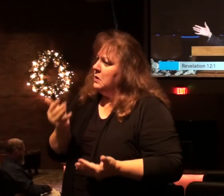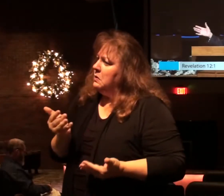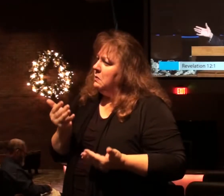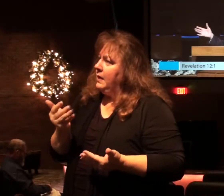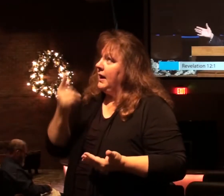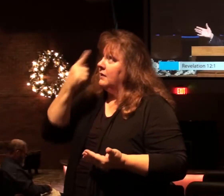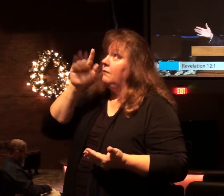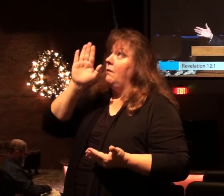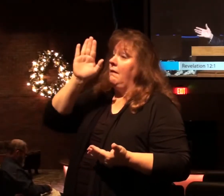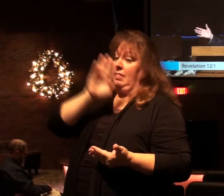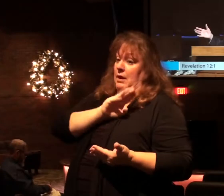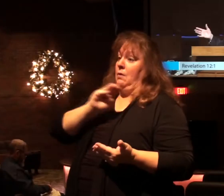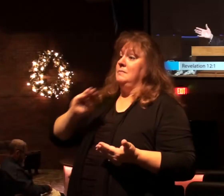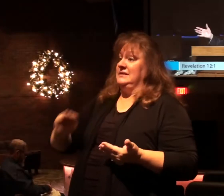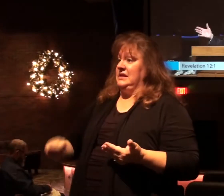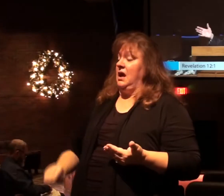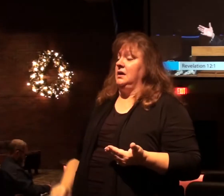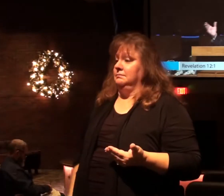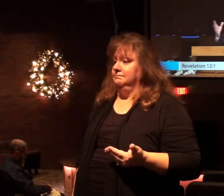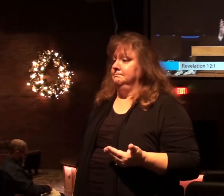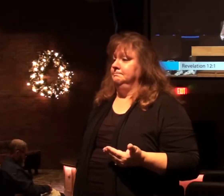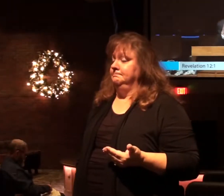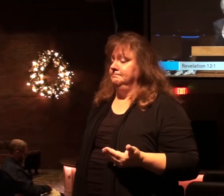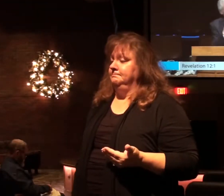their Messiah.